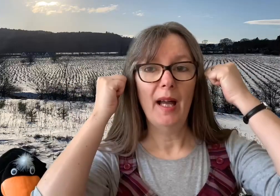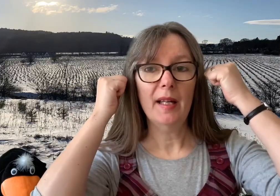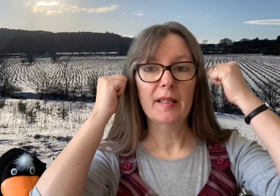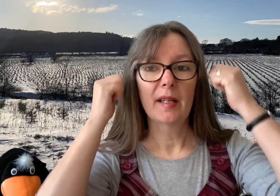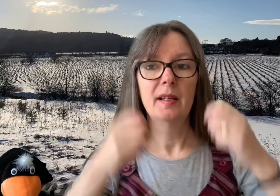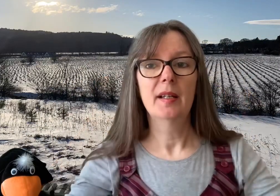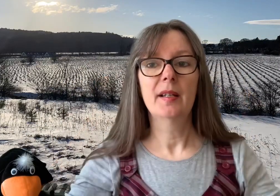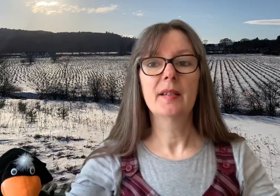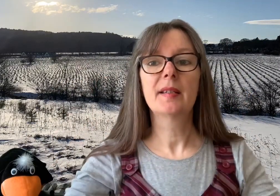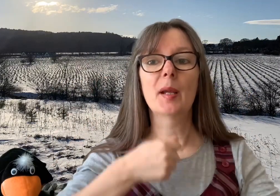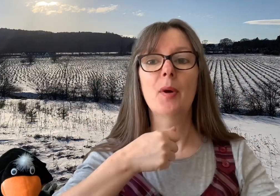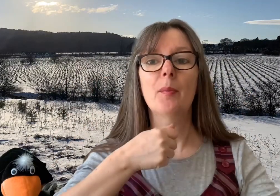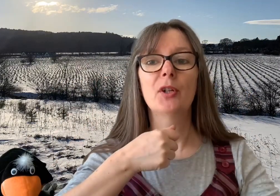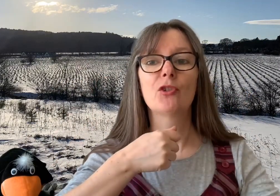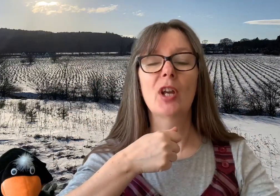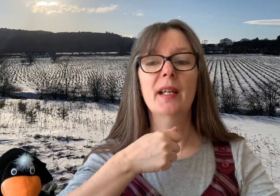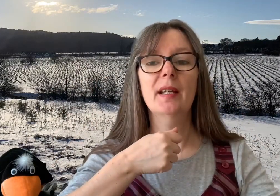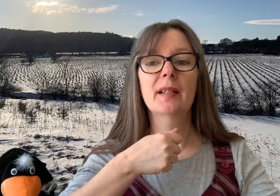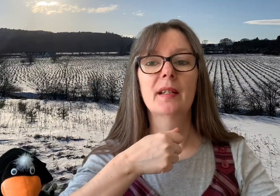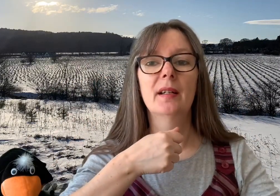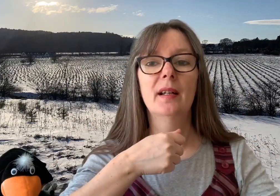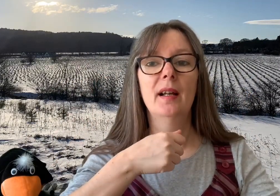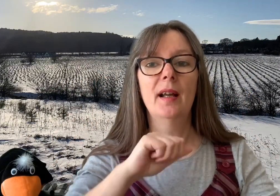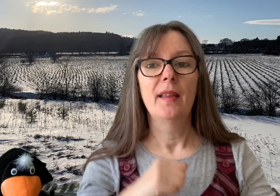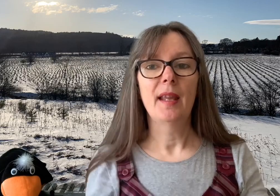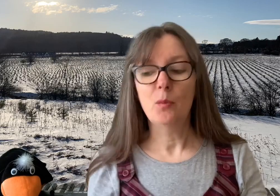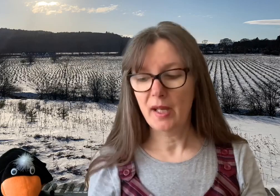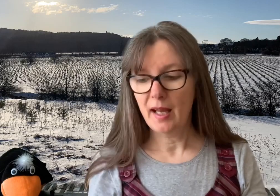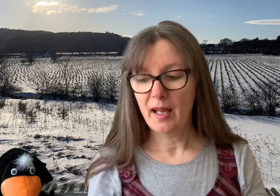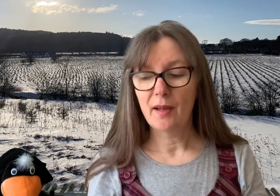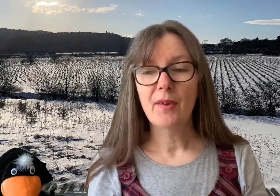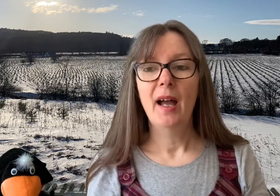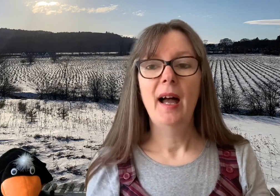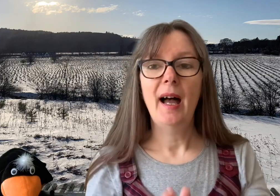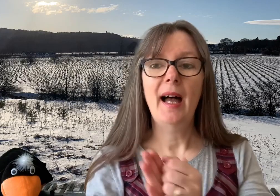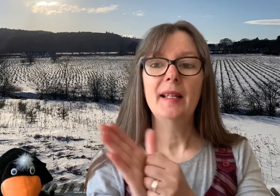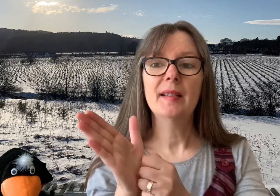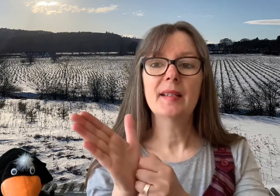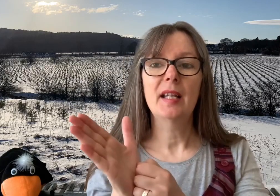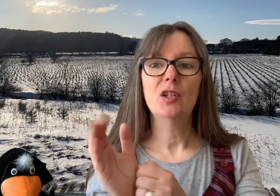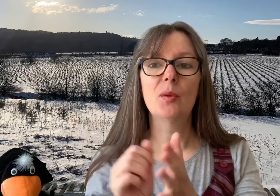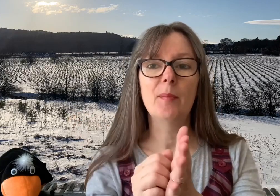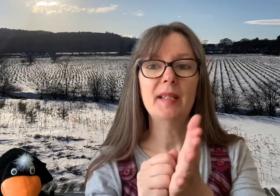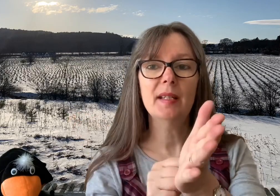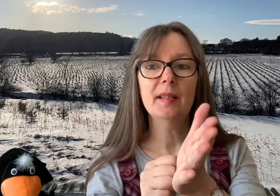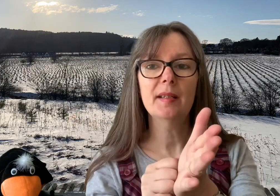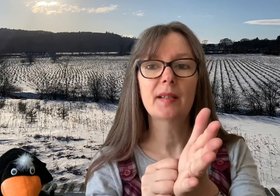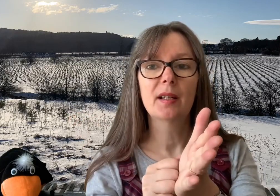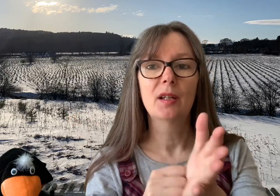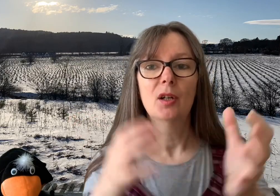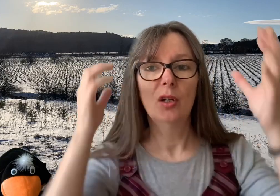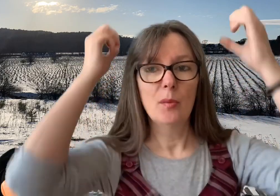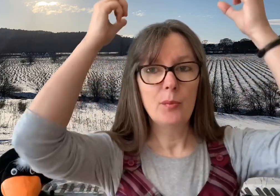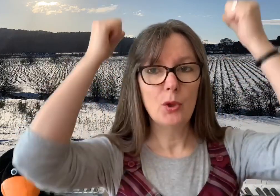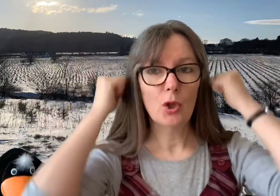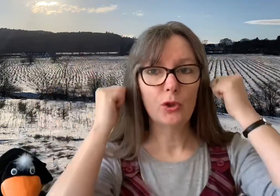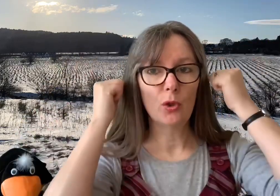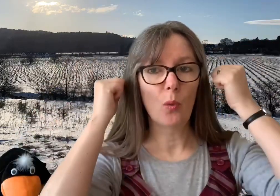hat, zip up your jacket. Then we have hands into mittens, pull on your